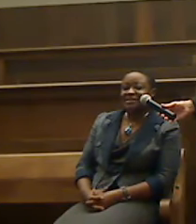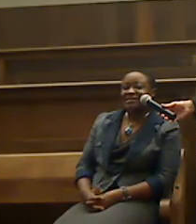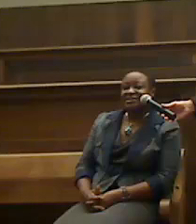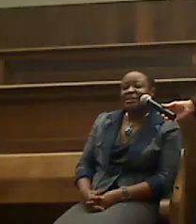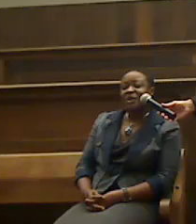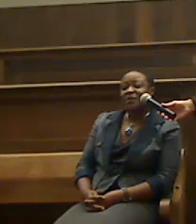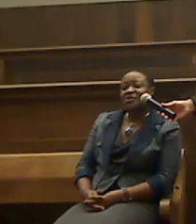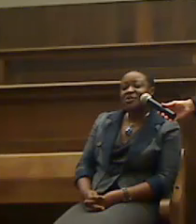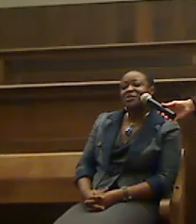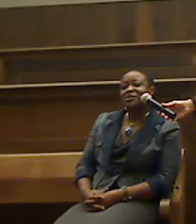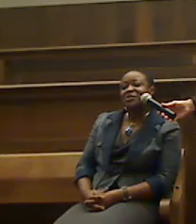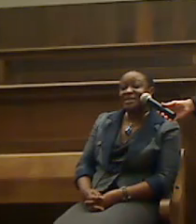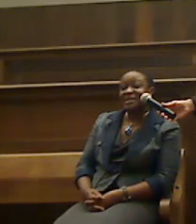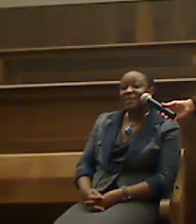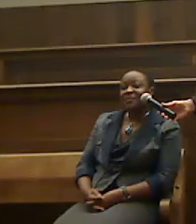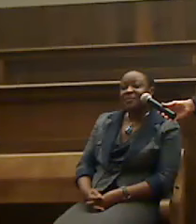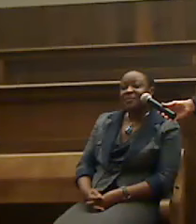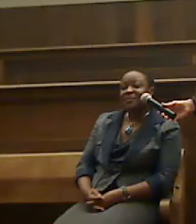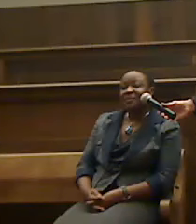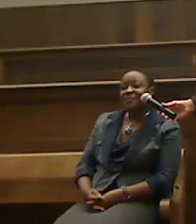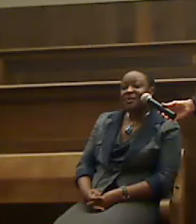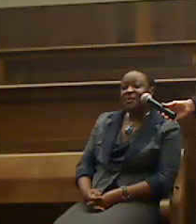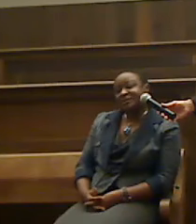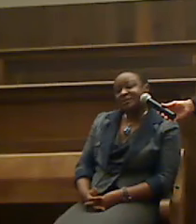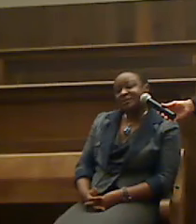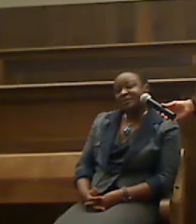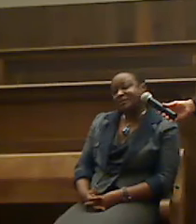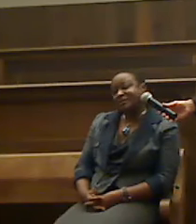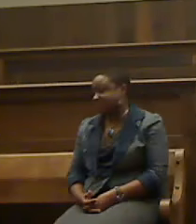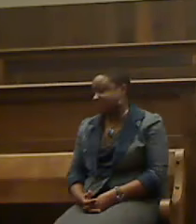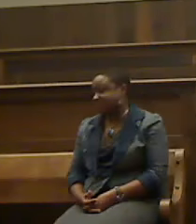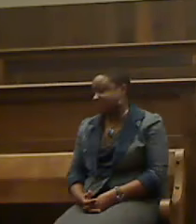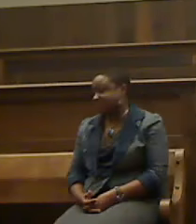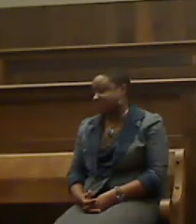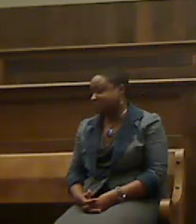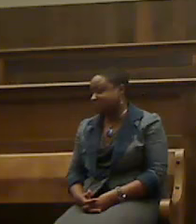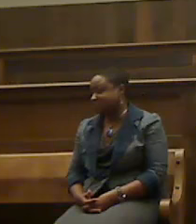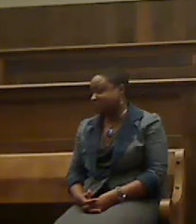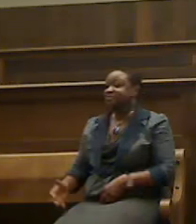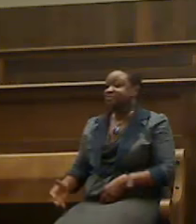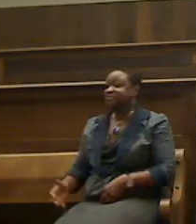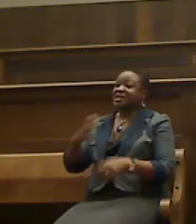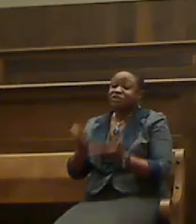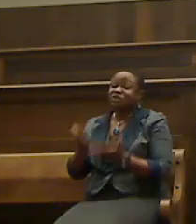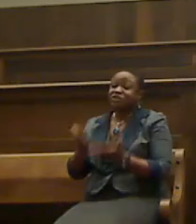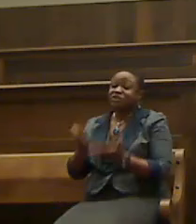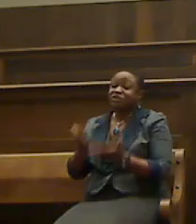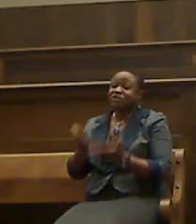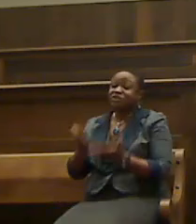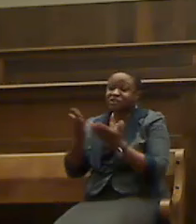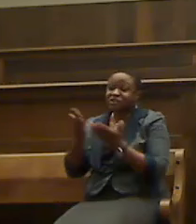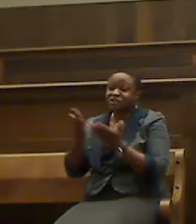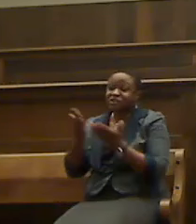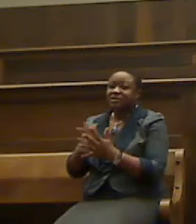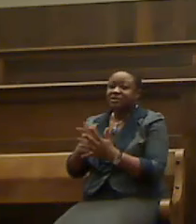sense. I don't know how I should be able to convince them otherwise. My suggestion is